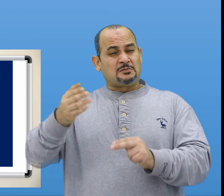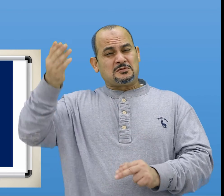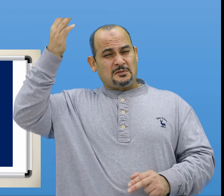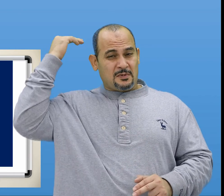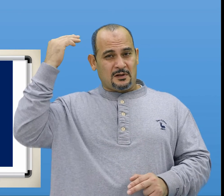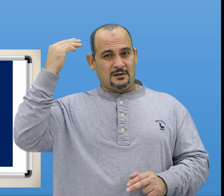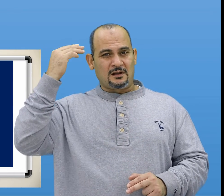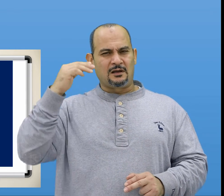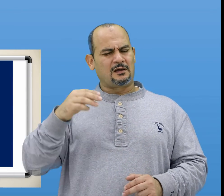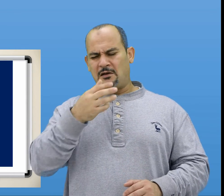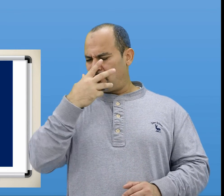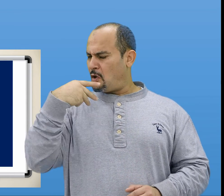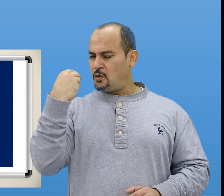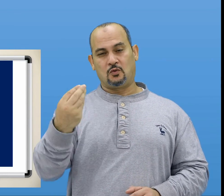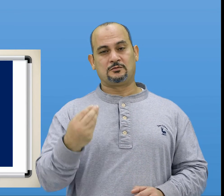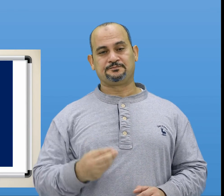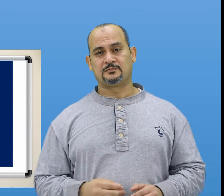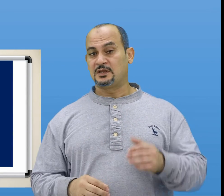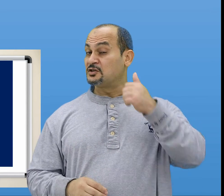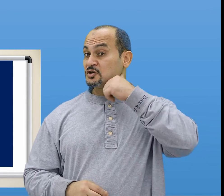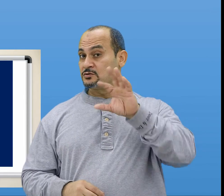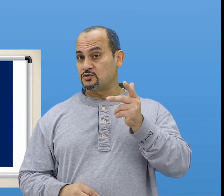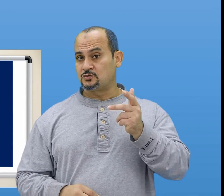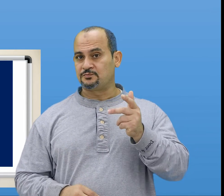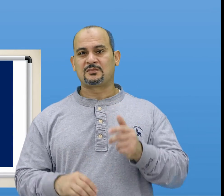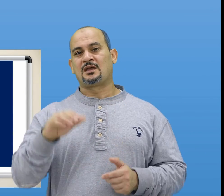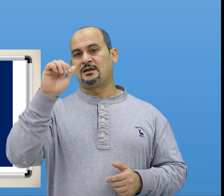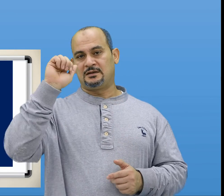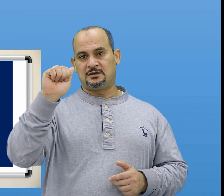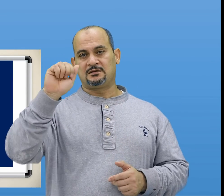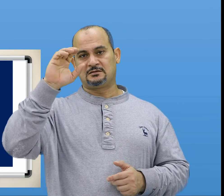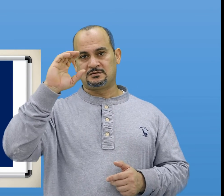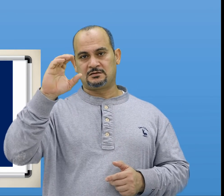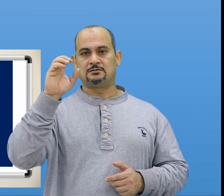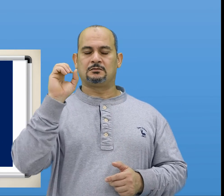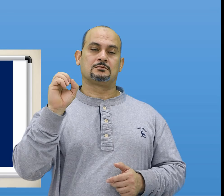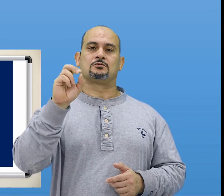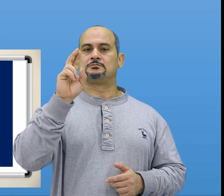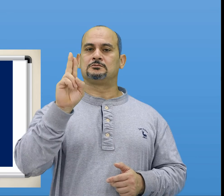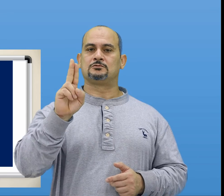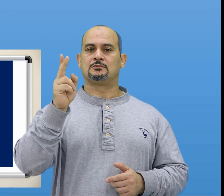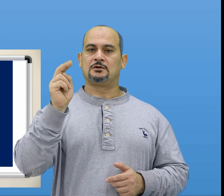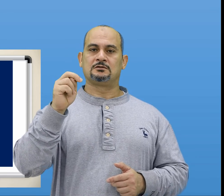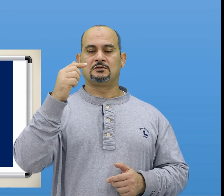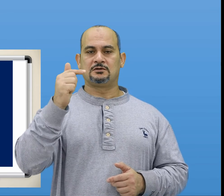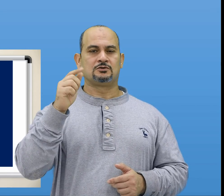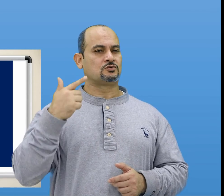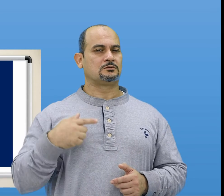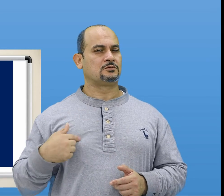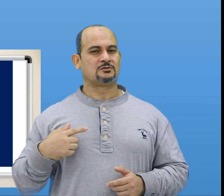child. For example, when he first crawls, or maybe a birthday, or maybe did something or achieved something, we can celebrate